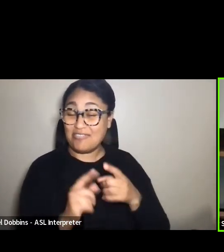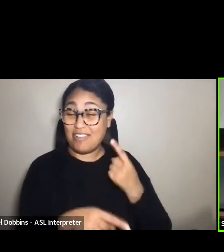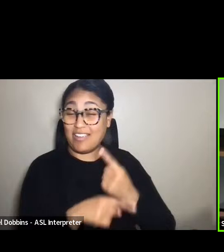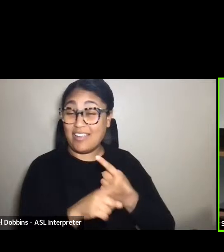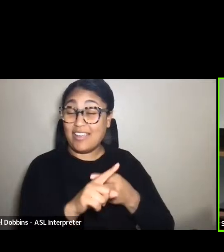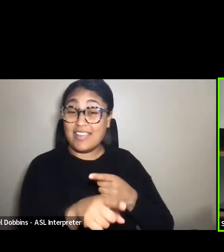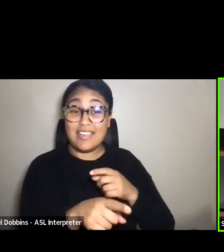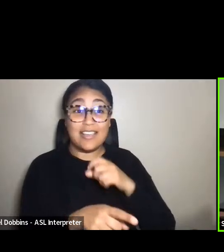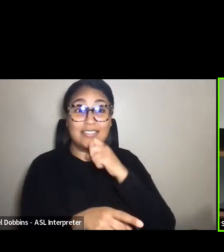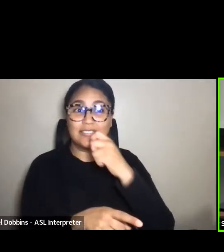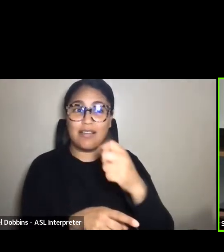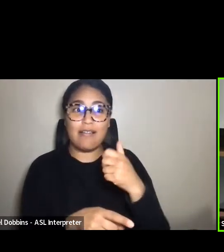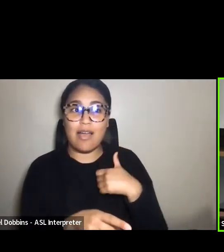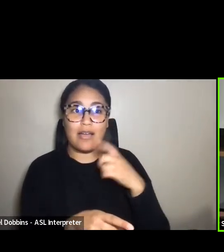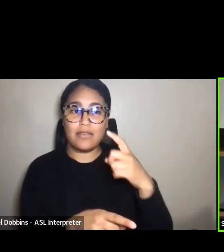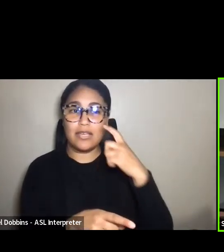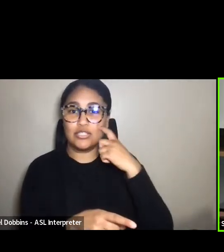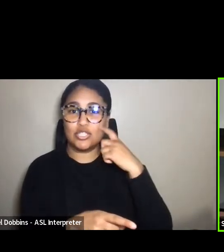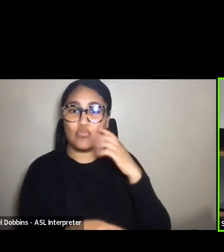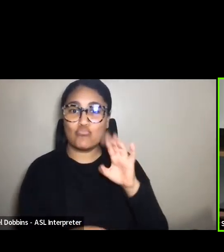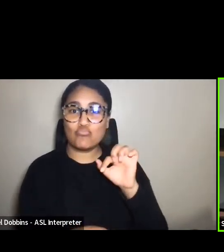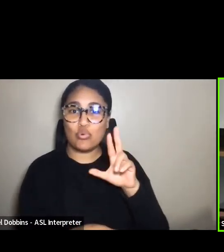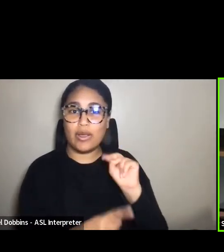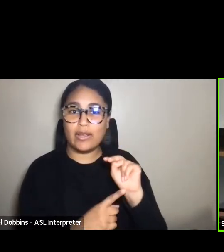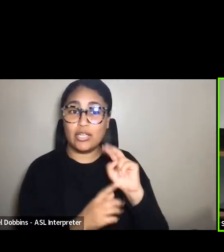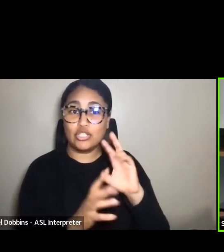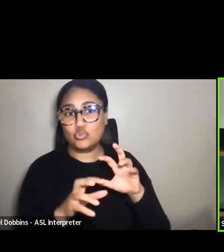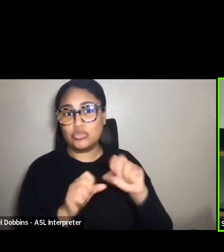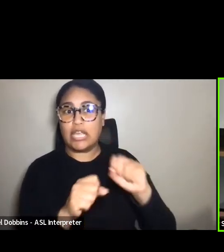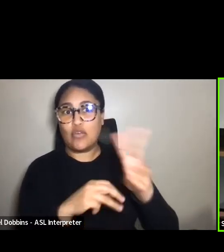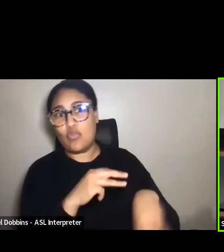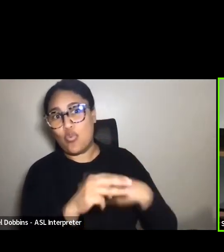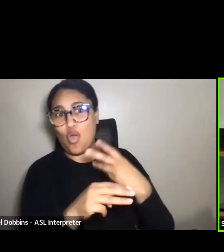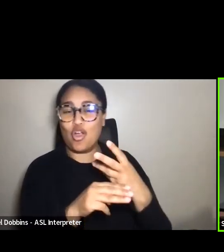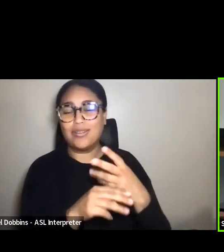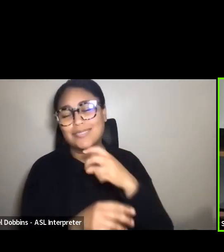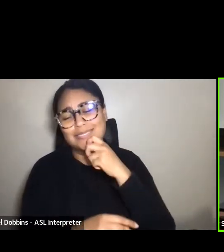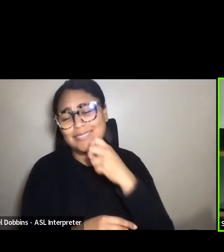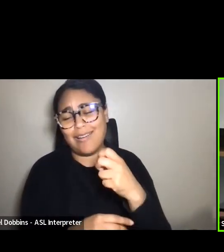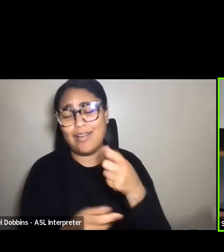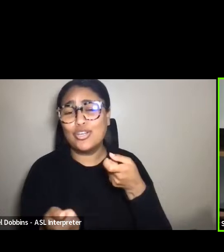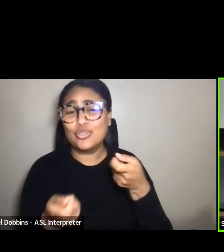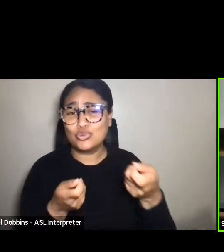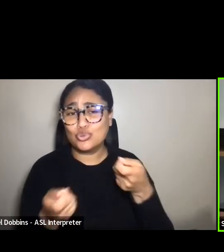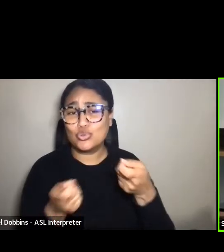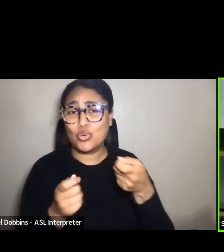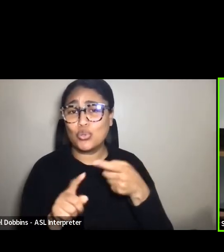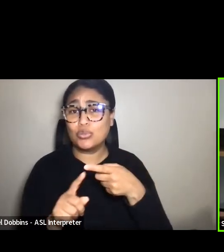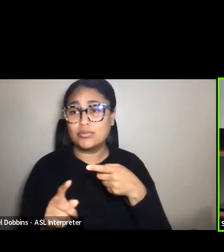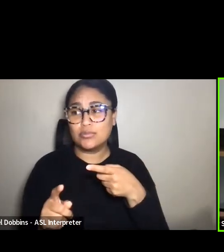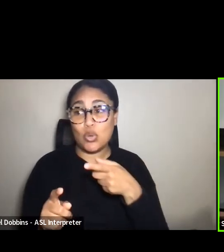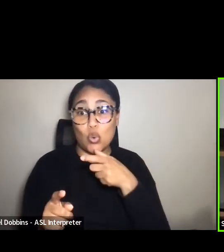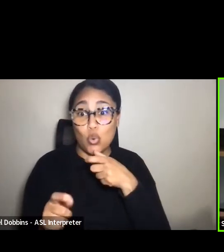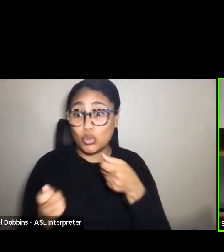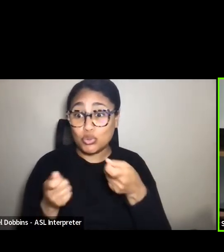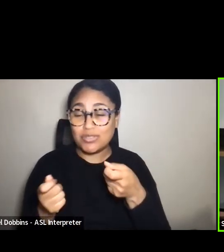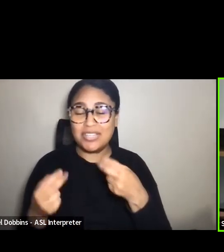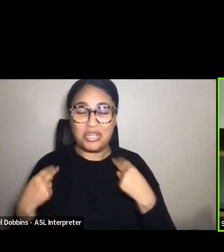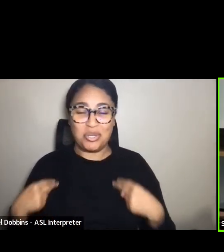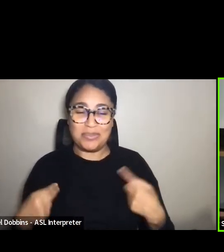going to have its own brain to like then take over the world, right? It's controlled also by humans as well.